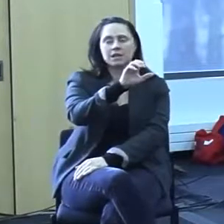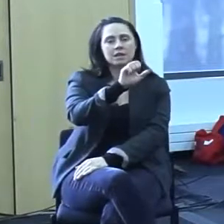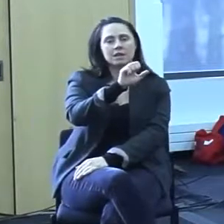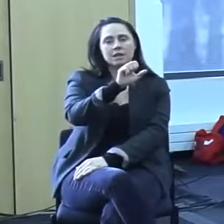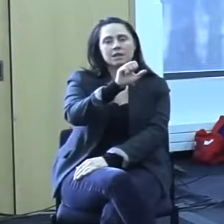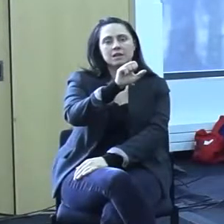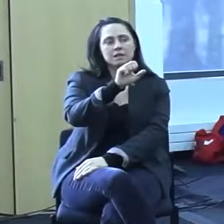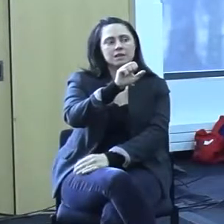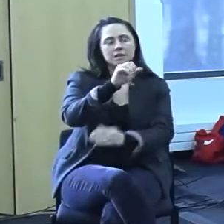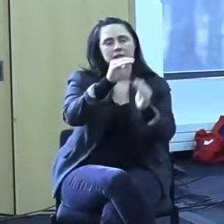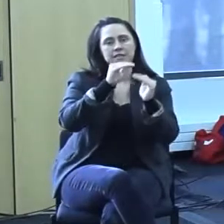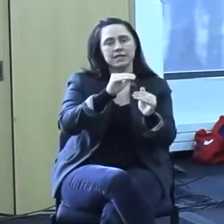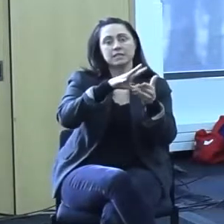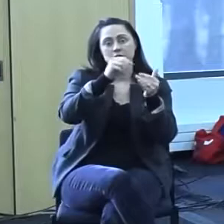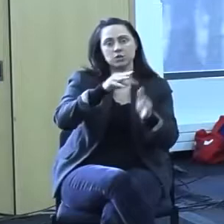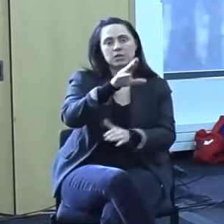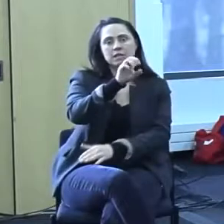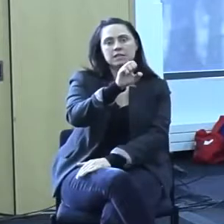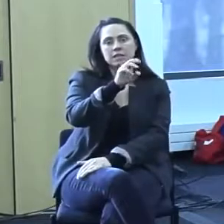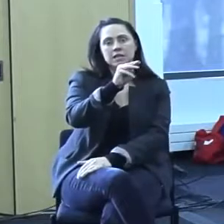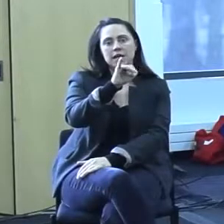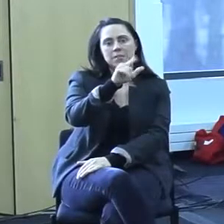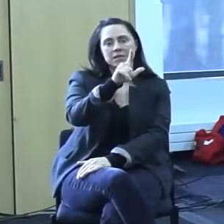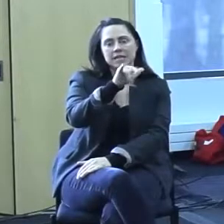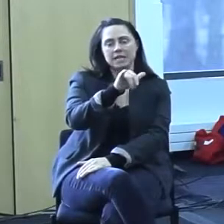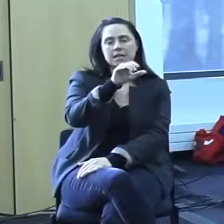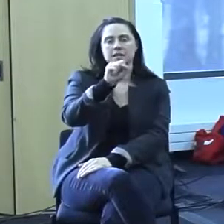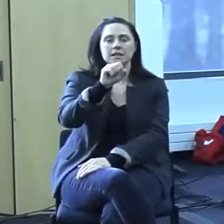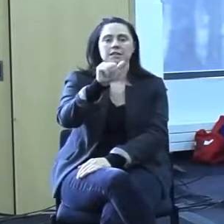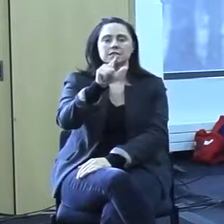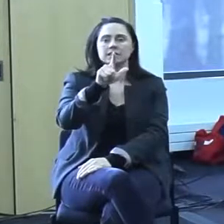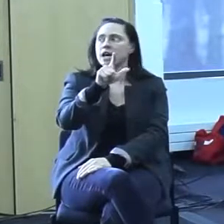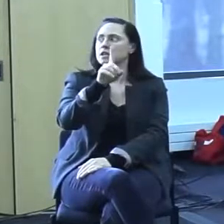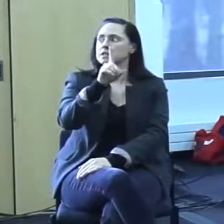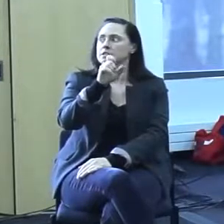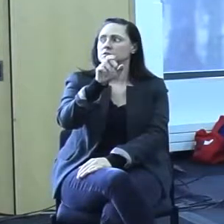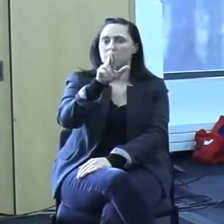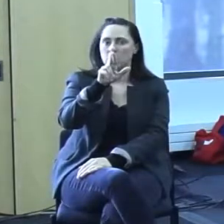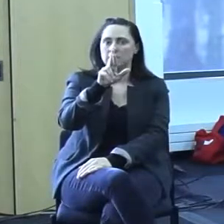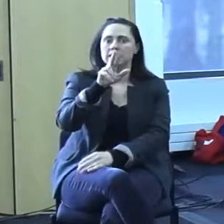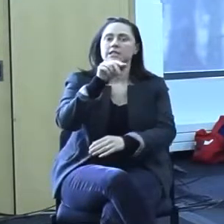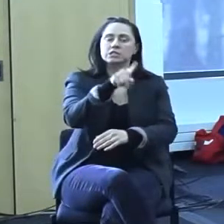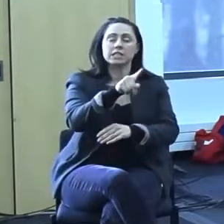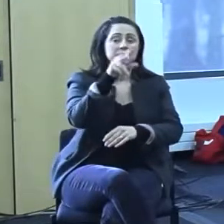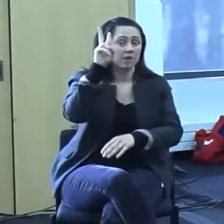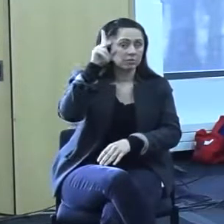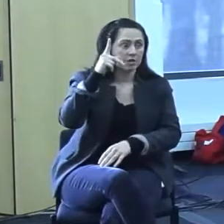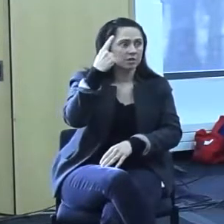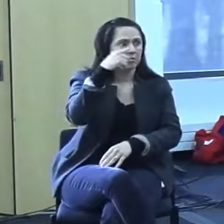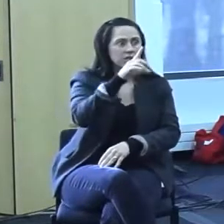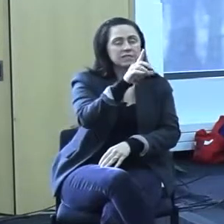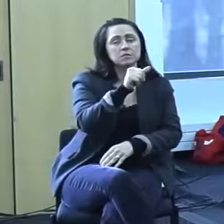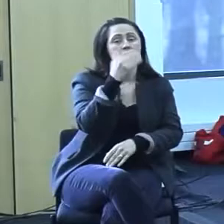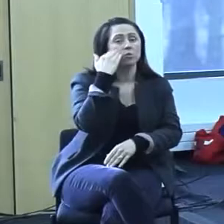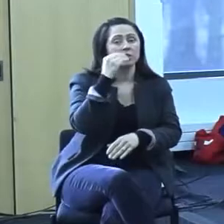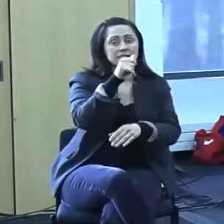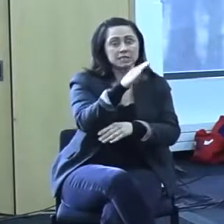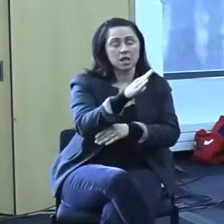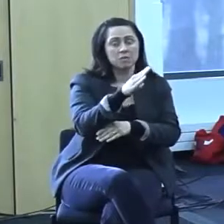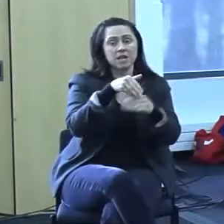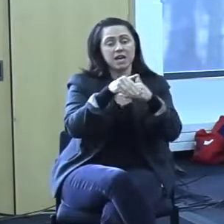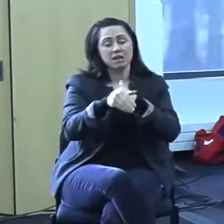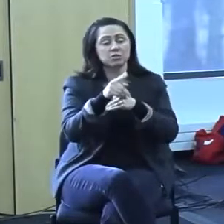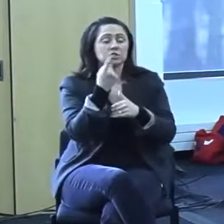Our next student panelist is Emily Saldivar, and she is the Vice President of the Disability Awareness Club after just joining in